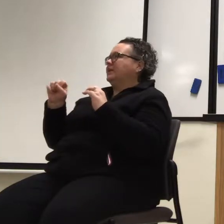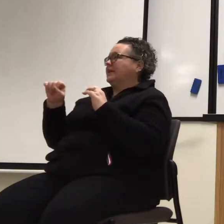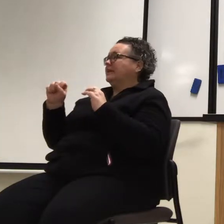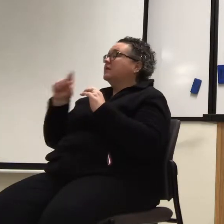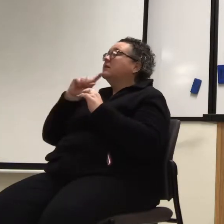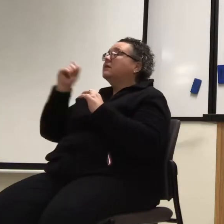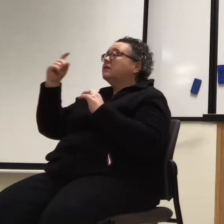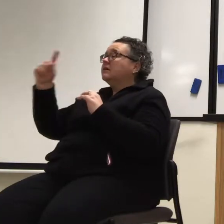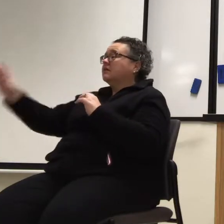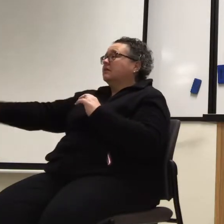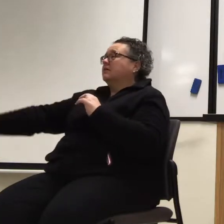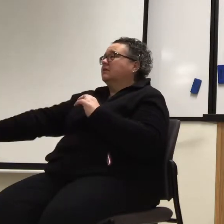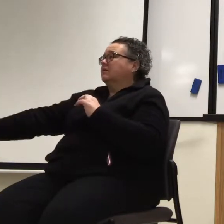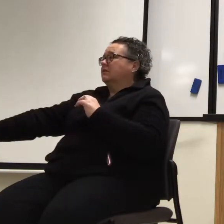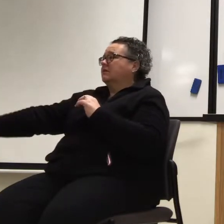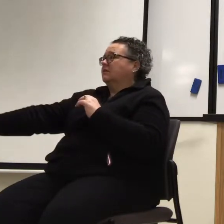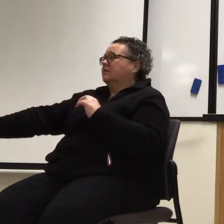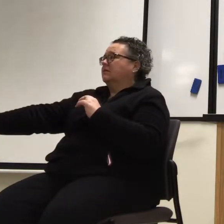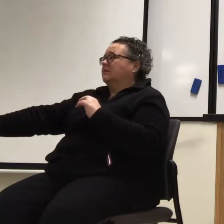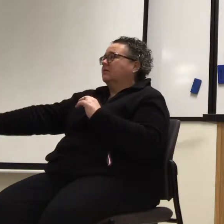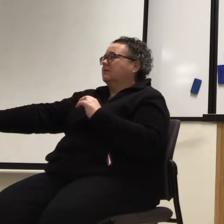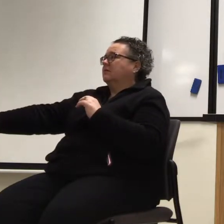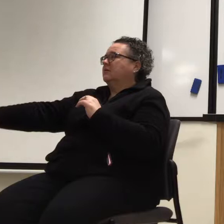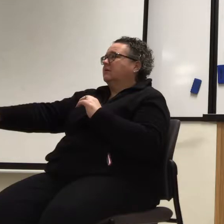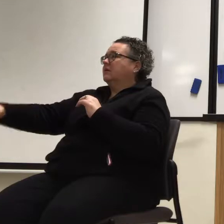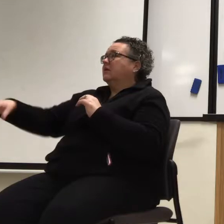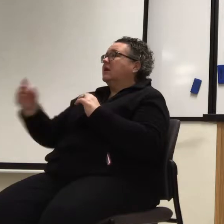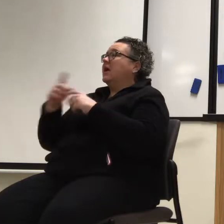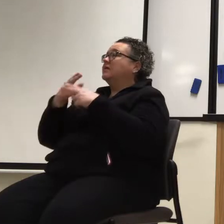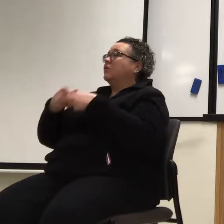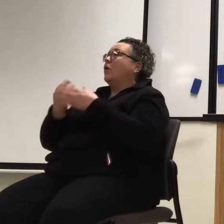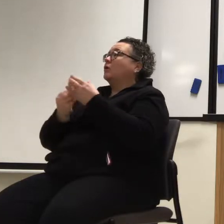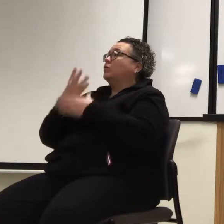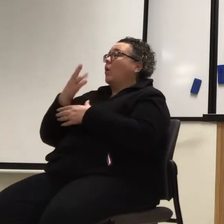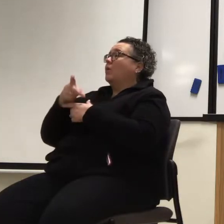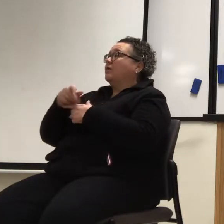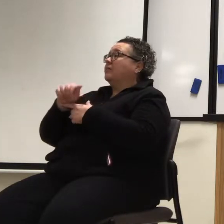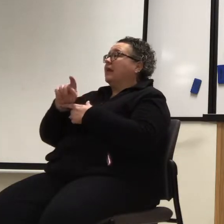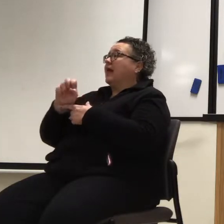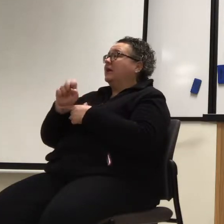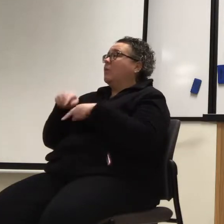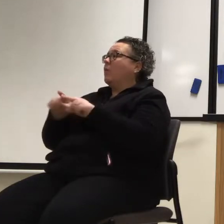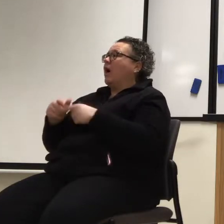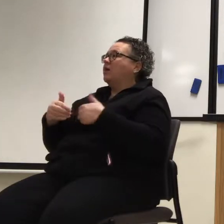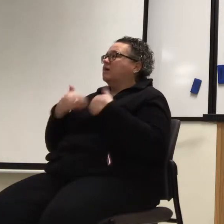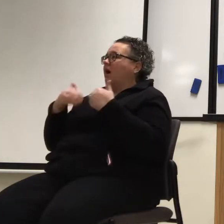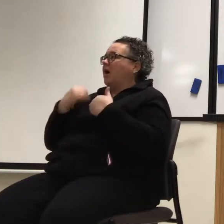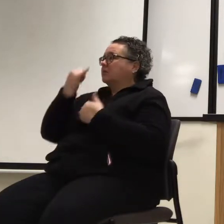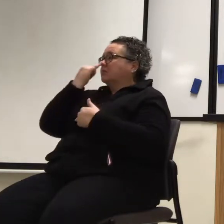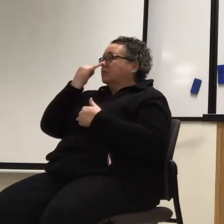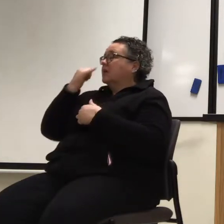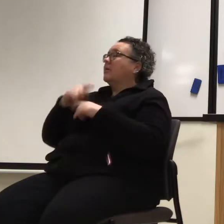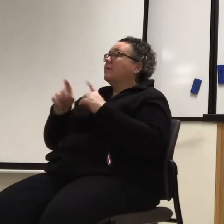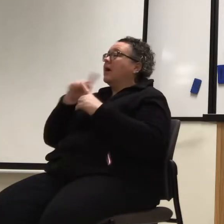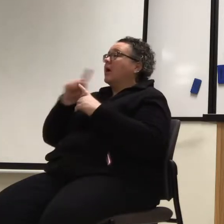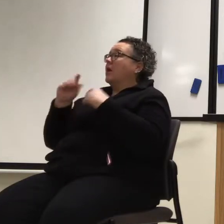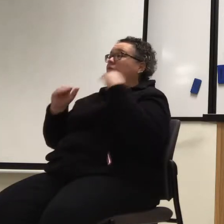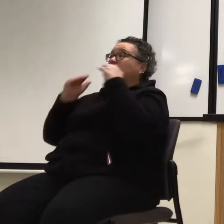fusion. But yeah, it's fine for the half sheet. Either is acceptable. Let's turn this back